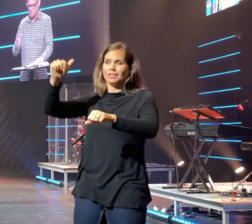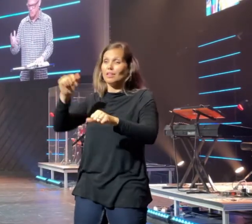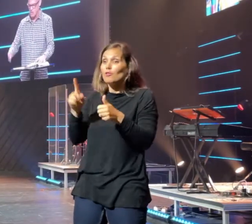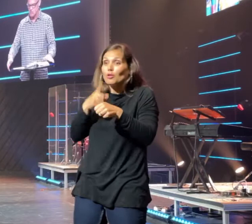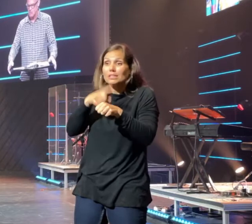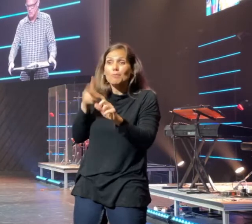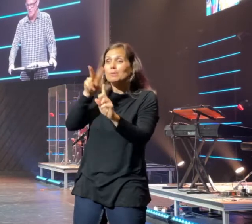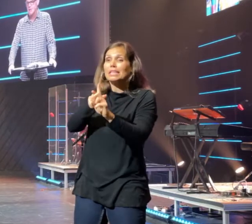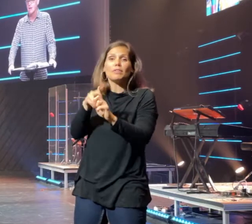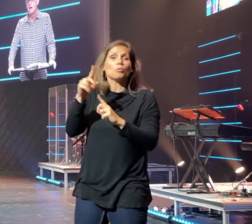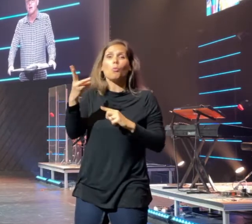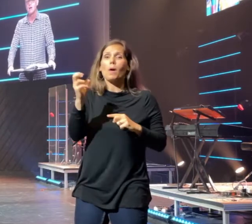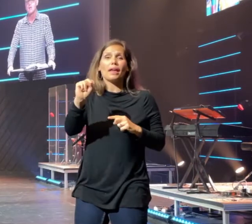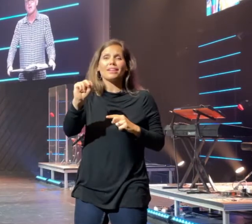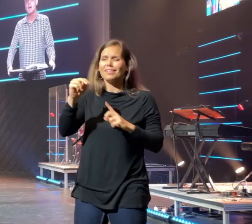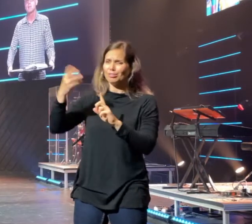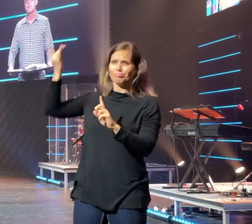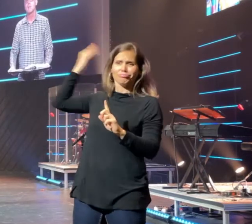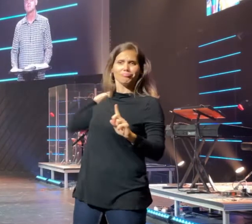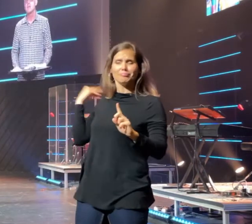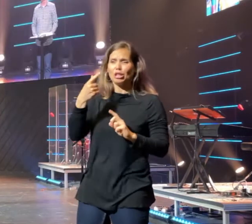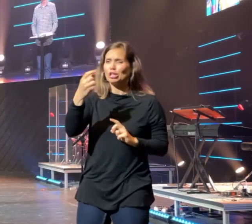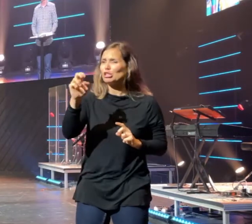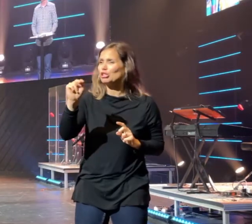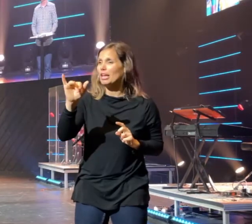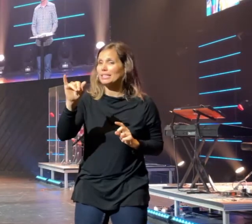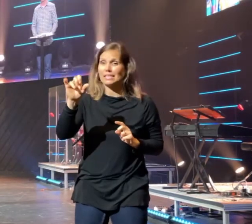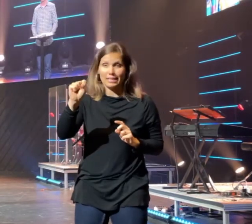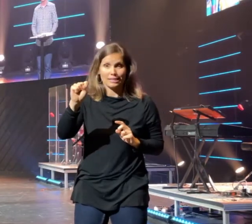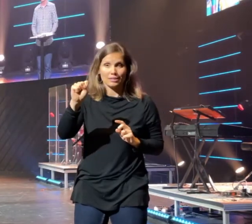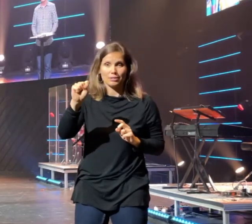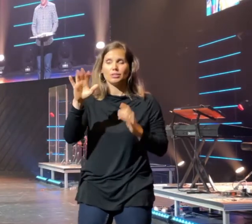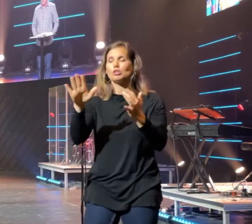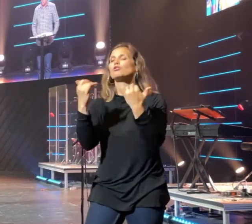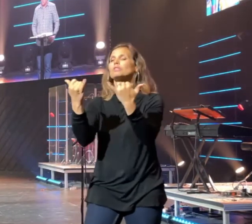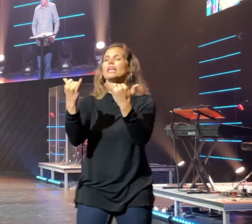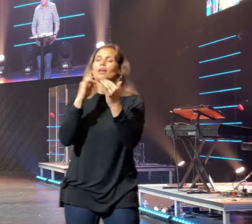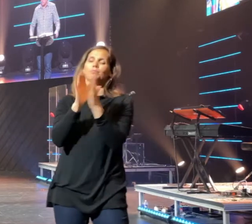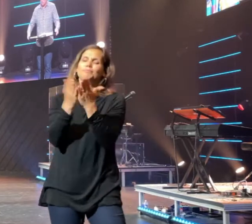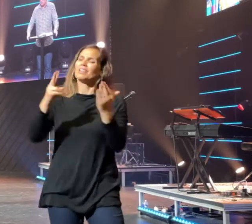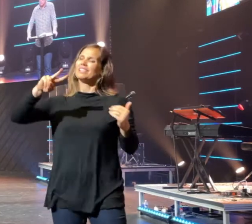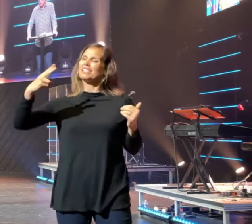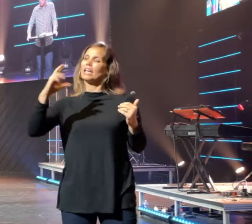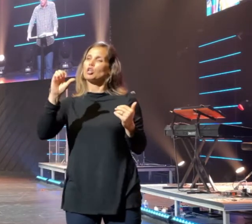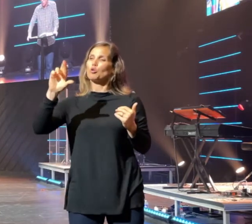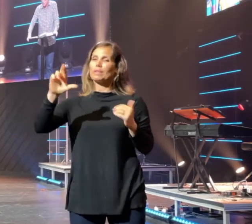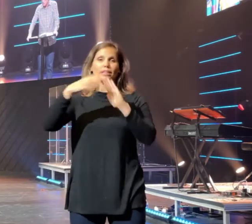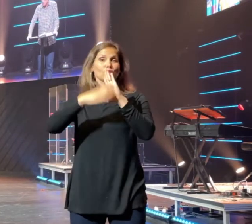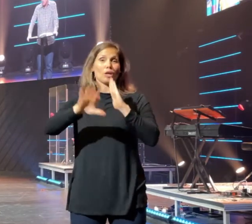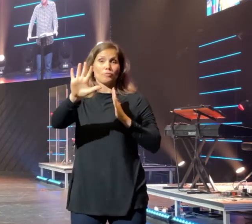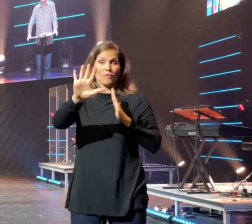way of introduction. If you have a copy of the Bible, 2 Corinthians chapter 5, we'll look at verses 13 through